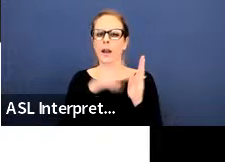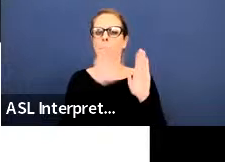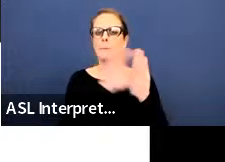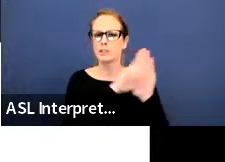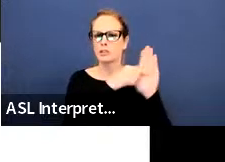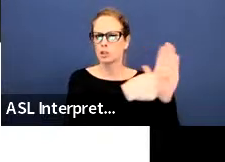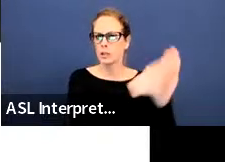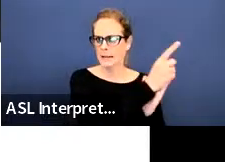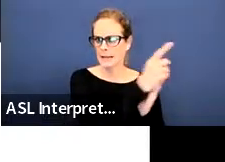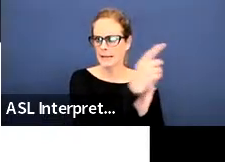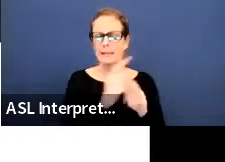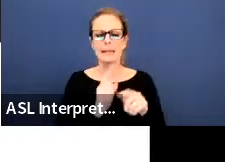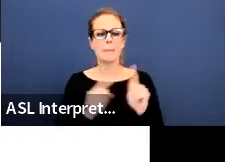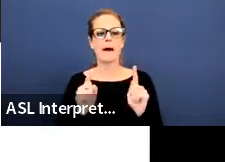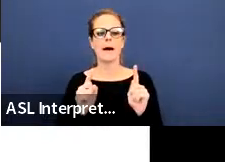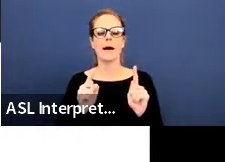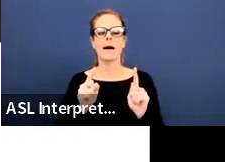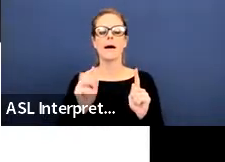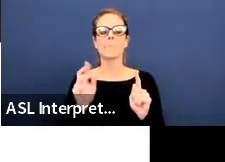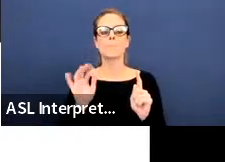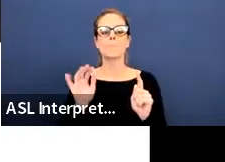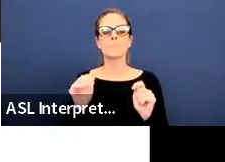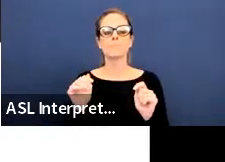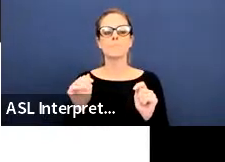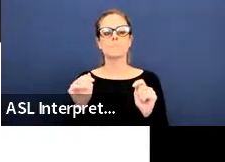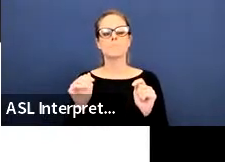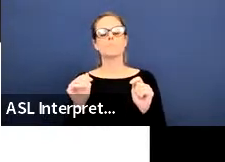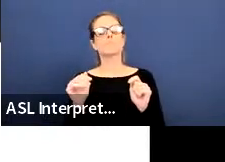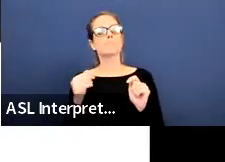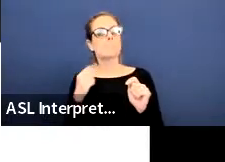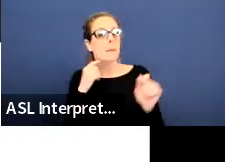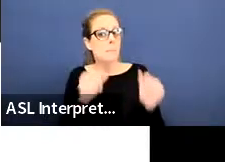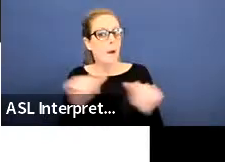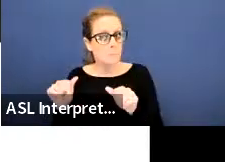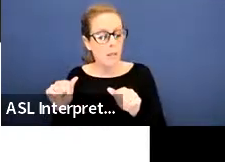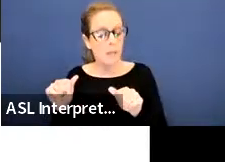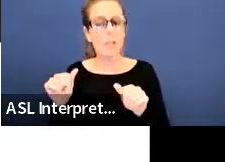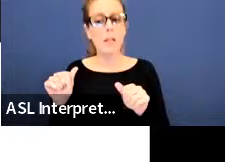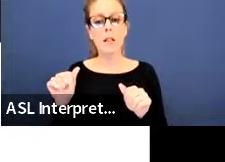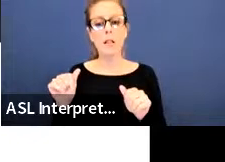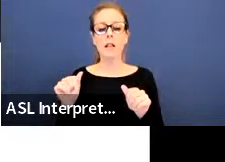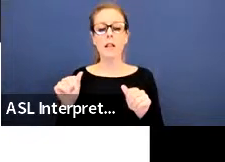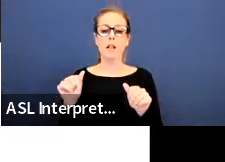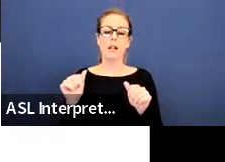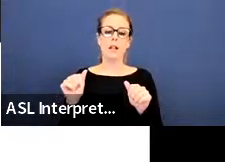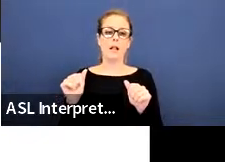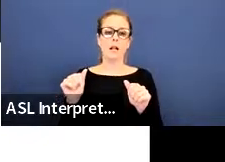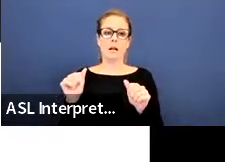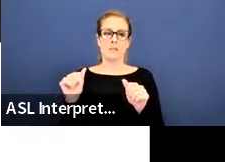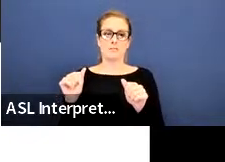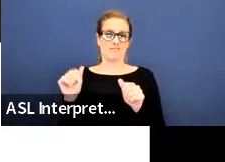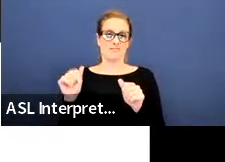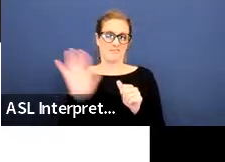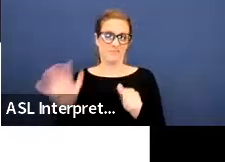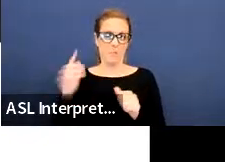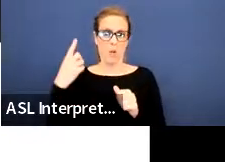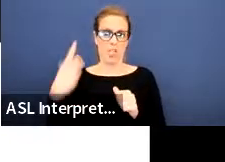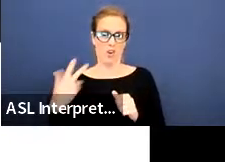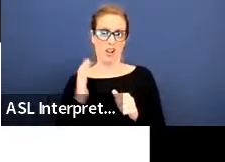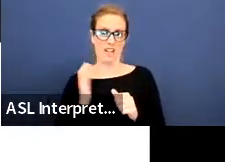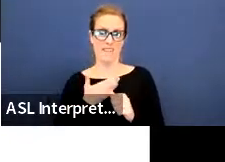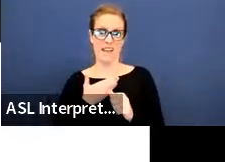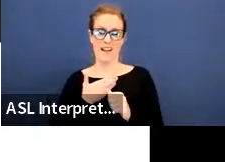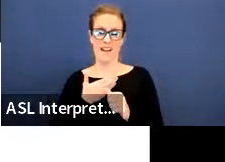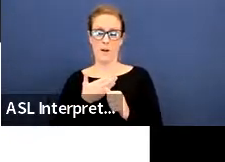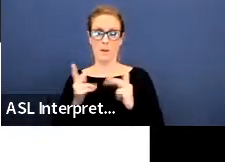But I think it's possible that as many as a third of our county